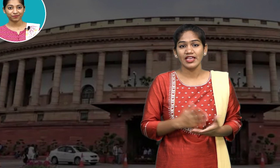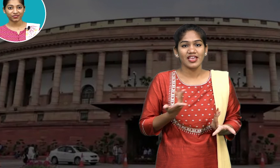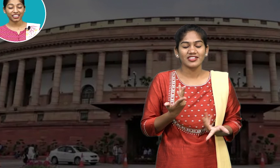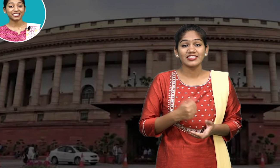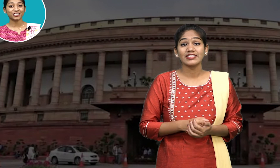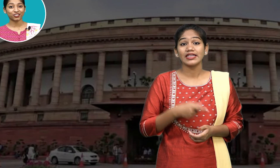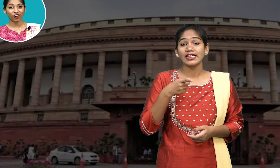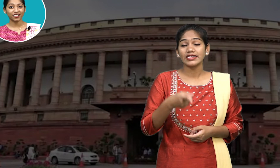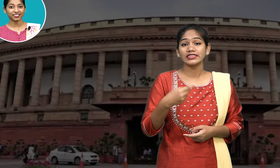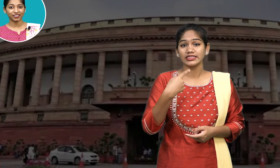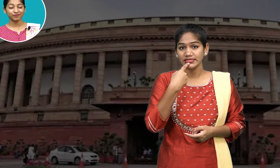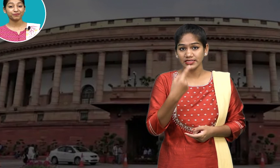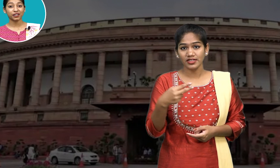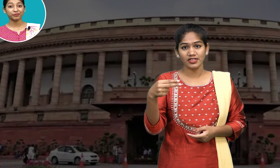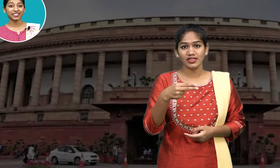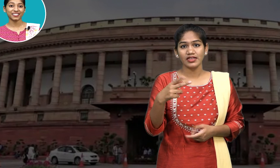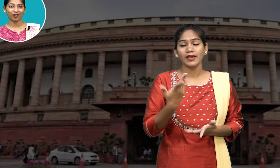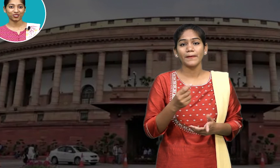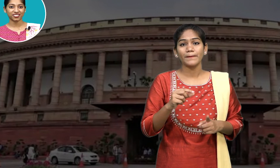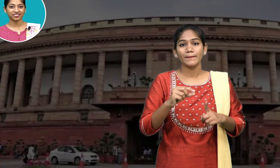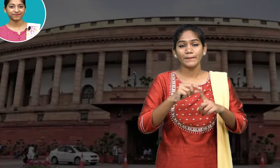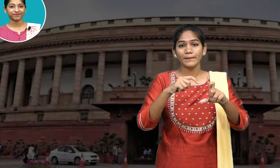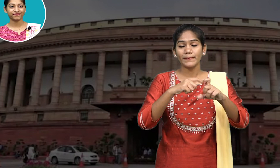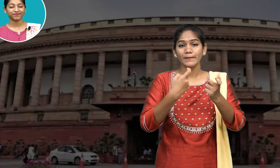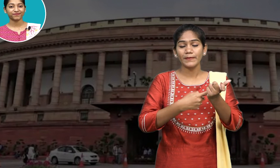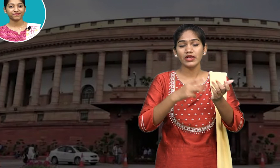Hence, it is called a permanent house.